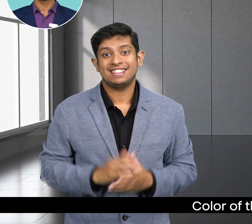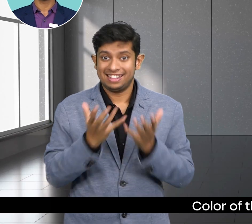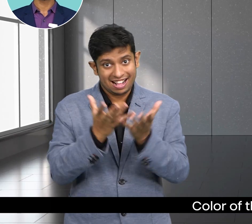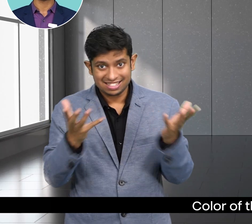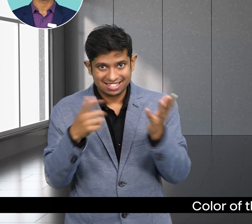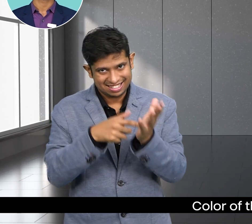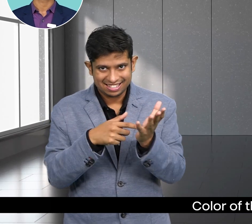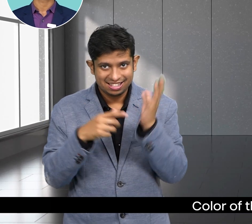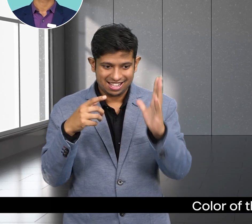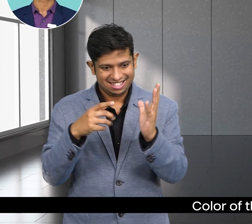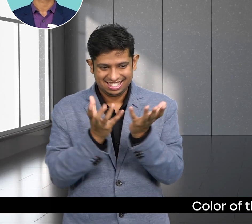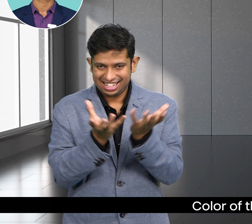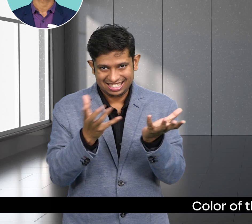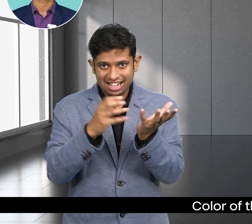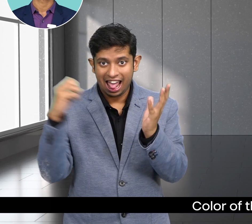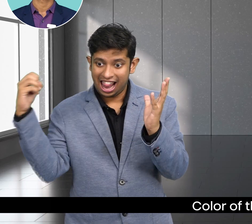Color of the shadow.